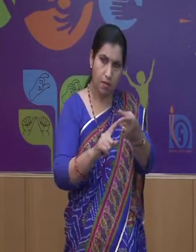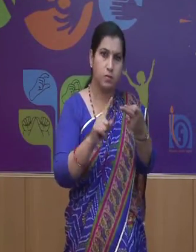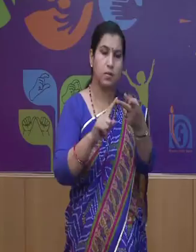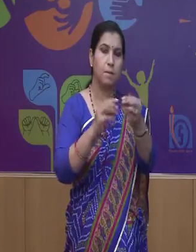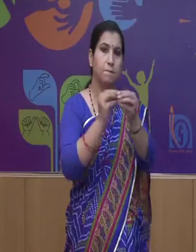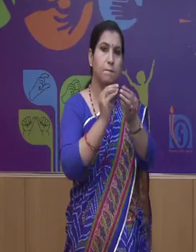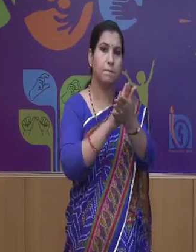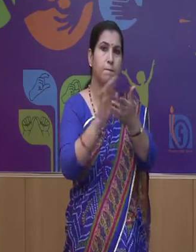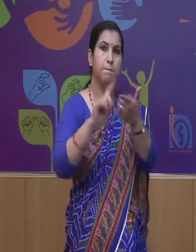Bhil,